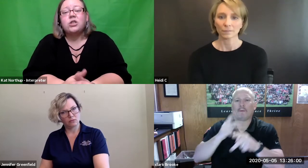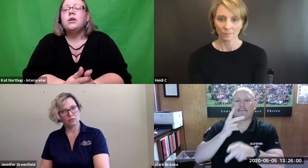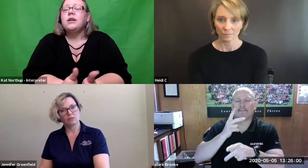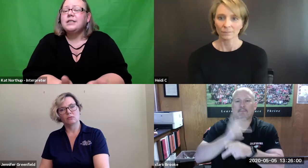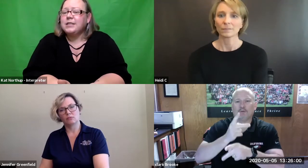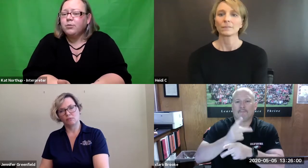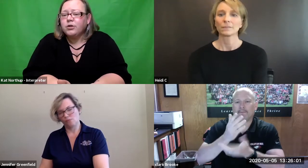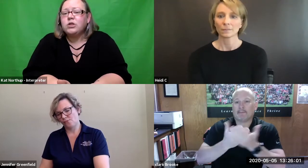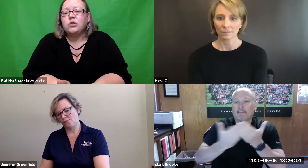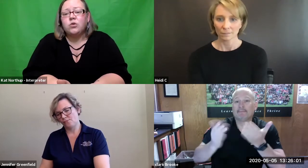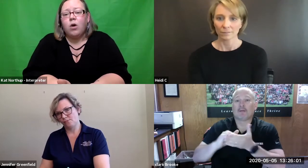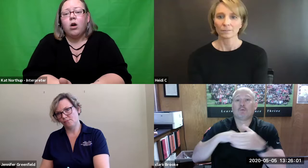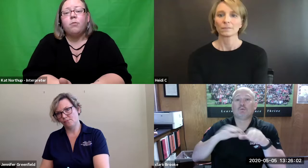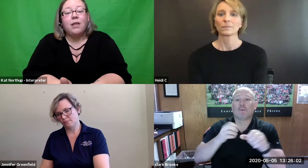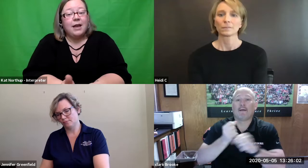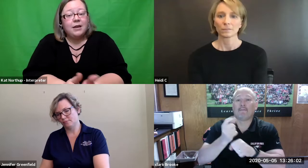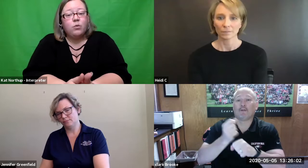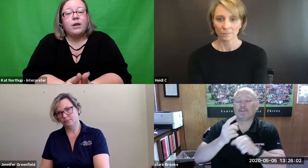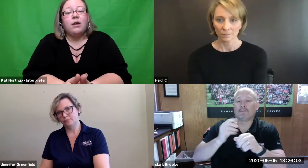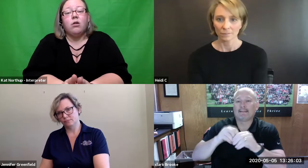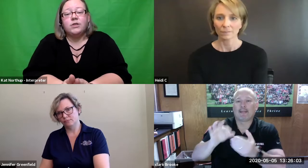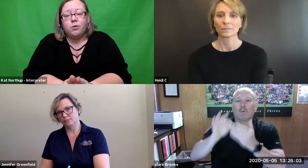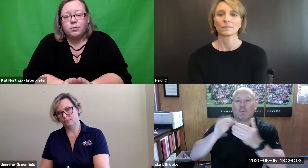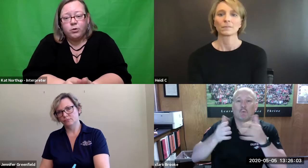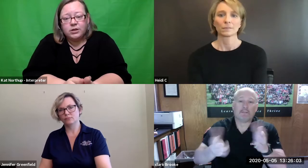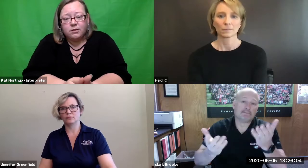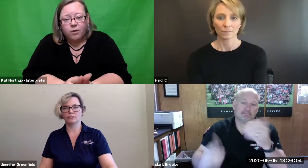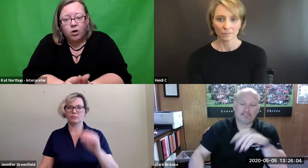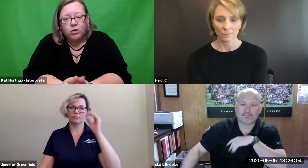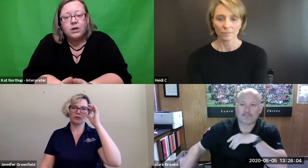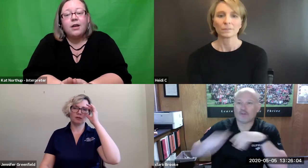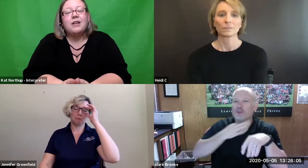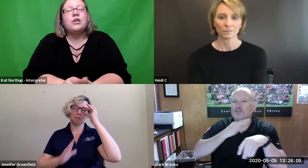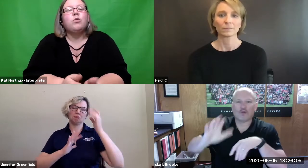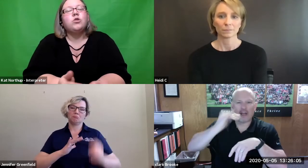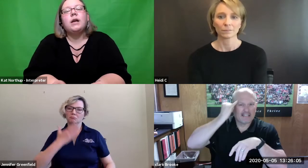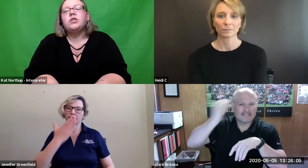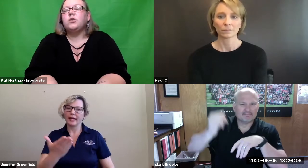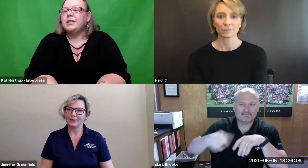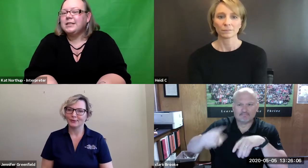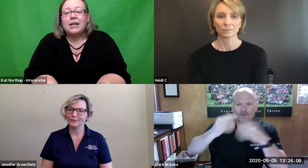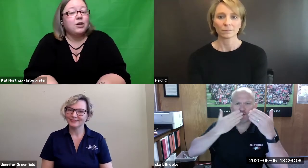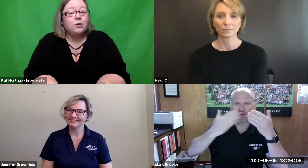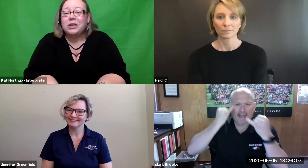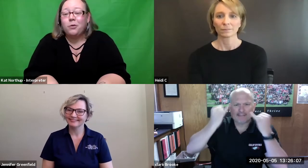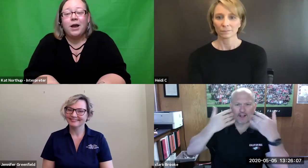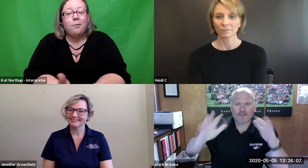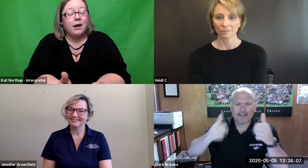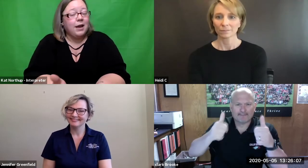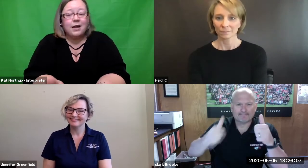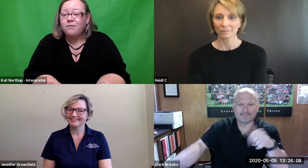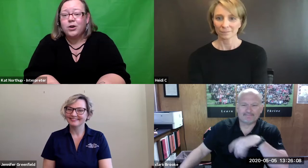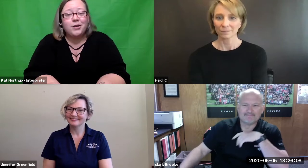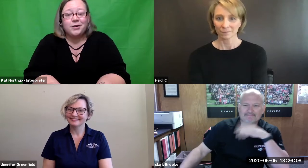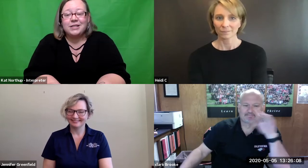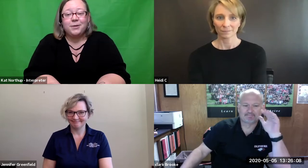watch. Similar to our play, we are also postponing to the fall. So we're trying to do things in a unique way, but